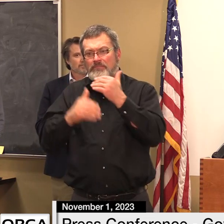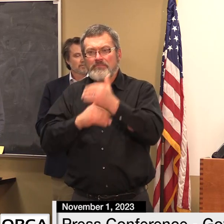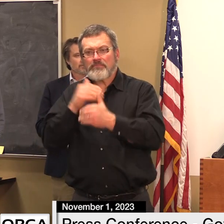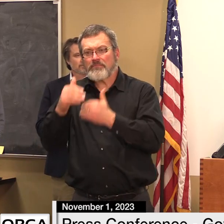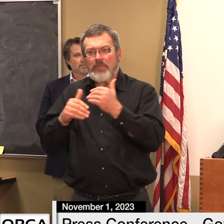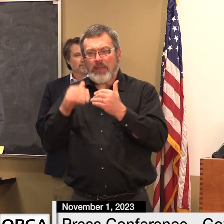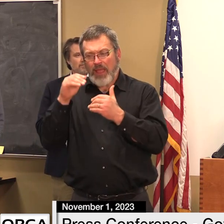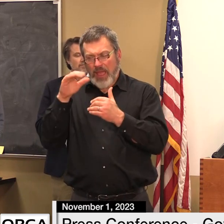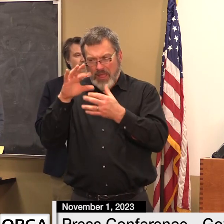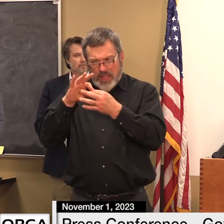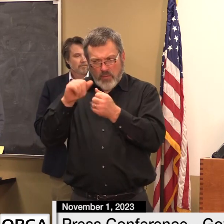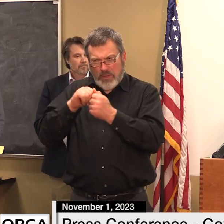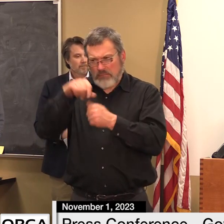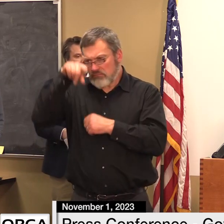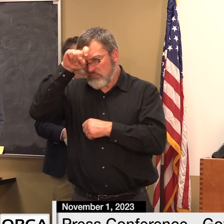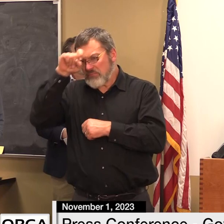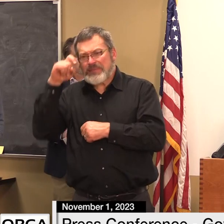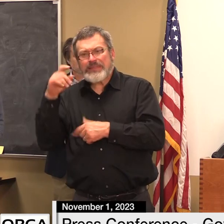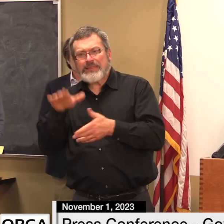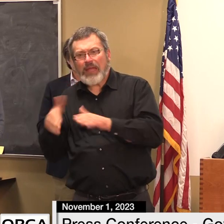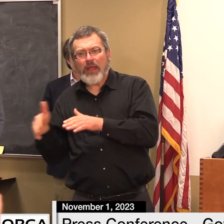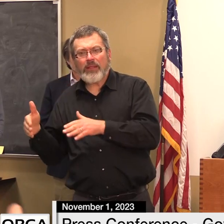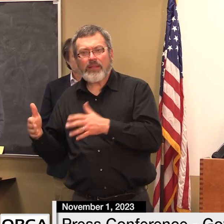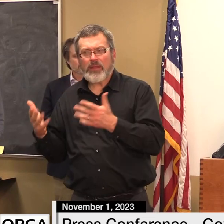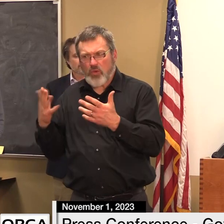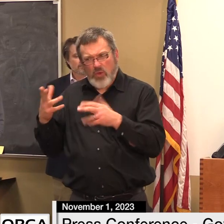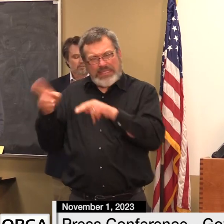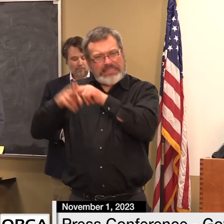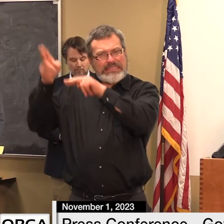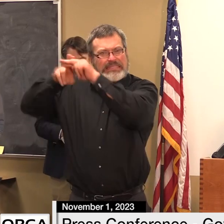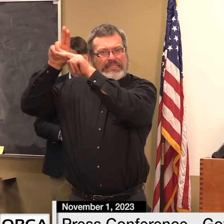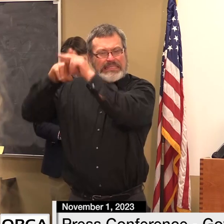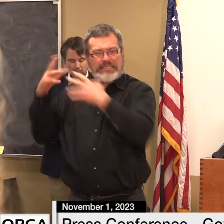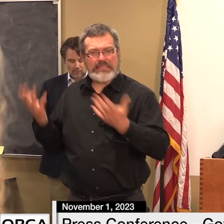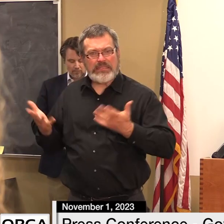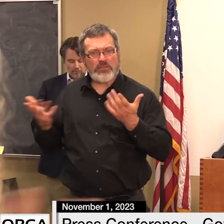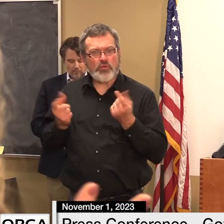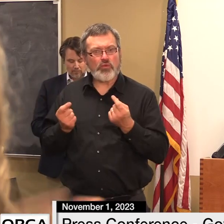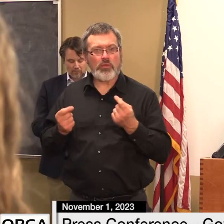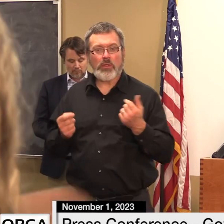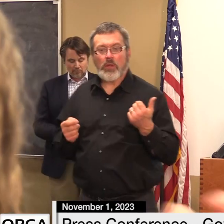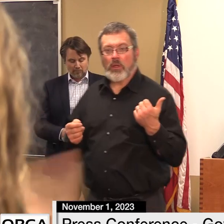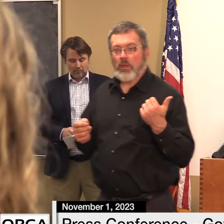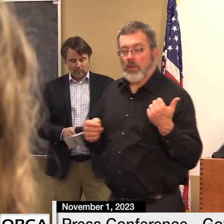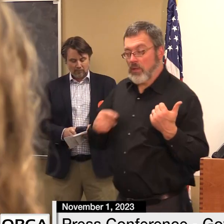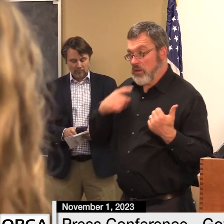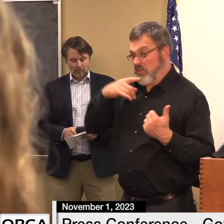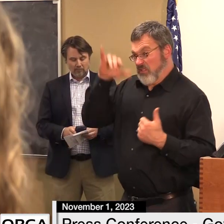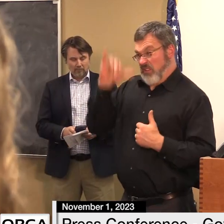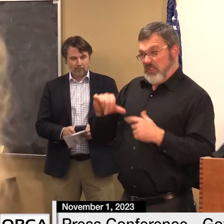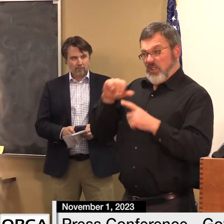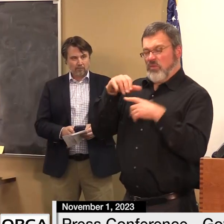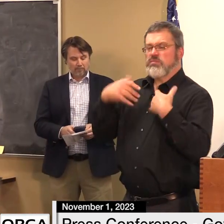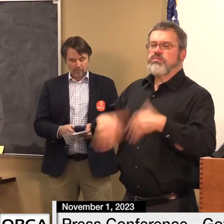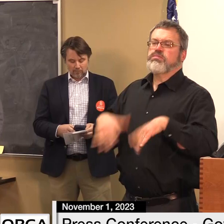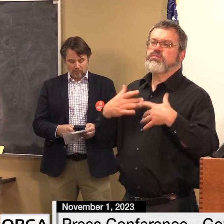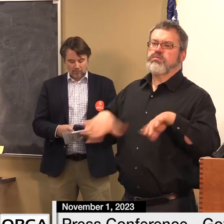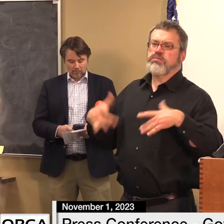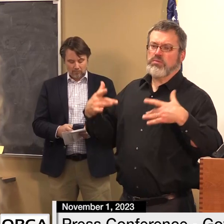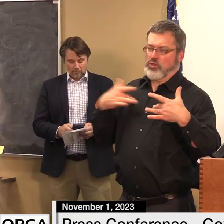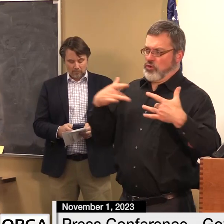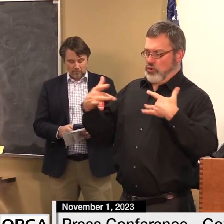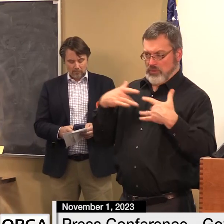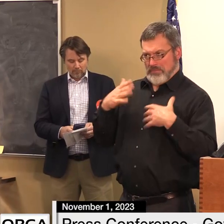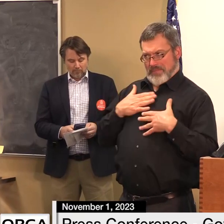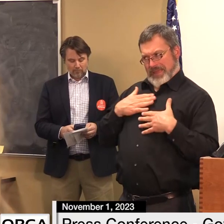deaths that are taking place? Yeah, obviously, this is something that's a huge concern to our administration. It's been